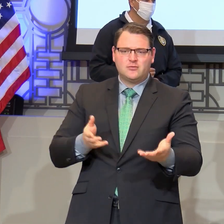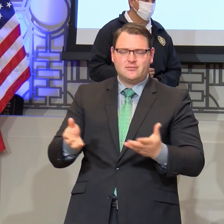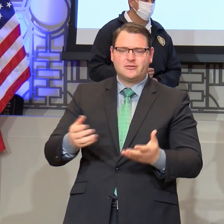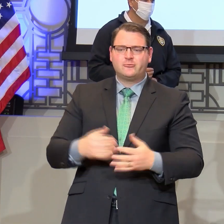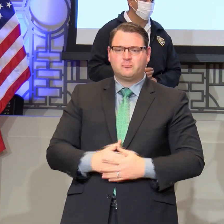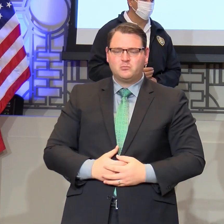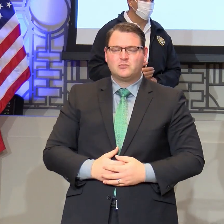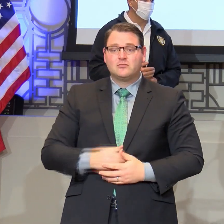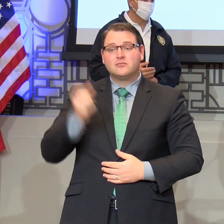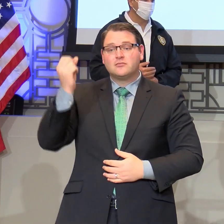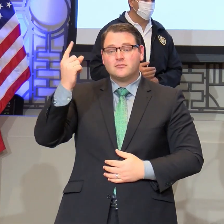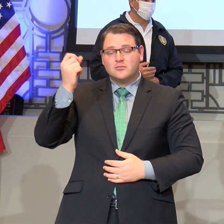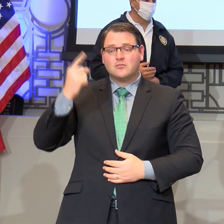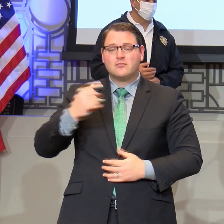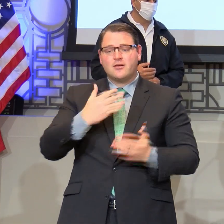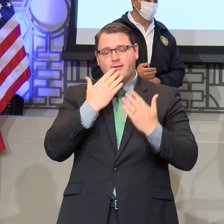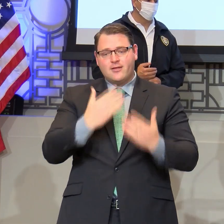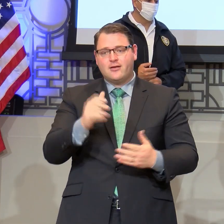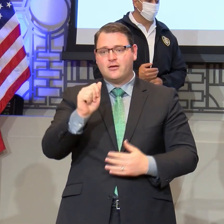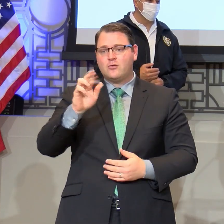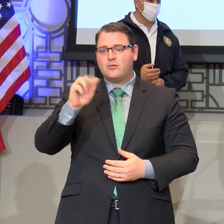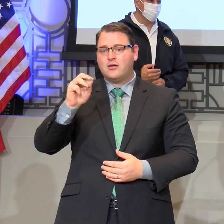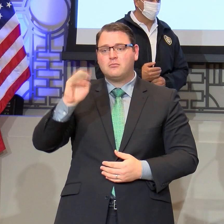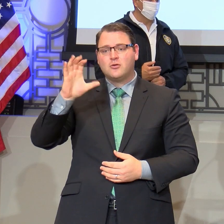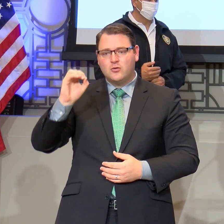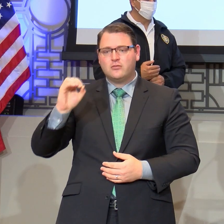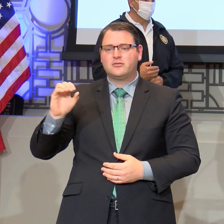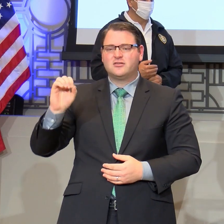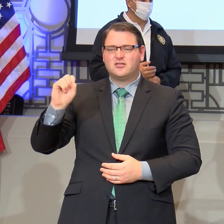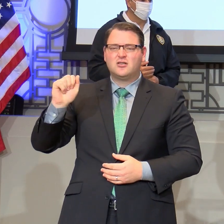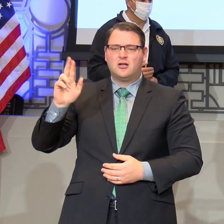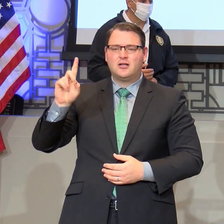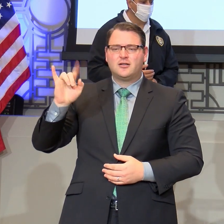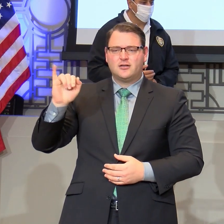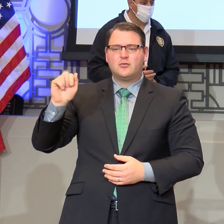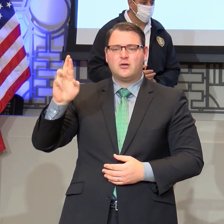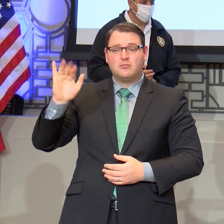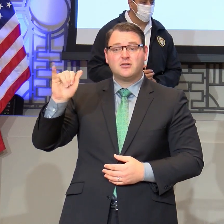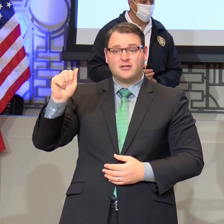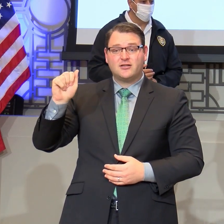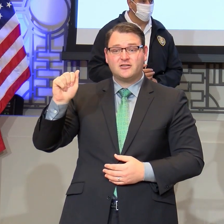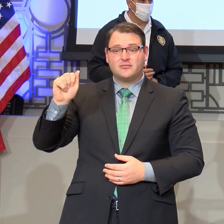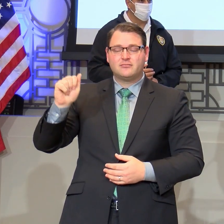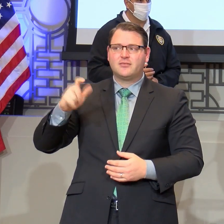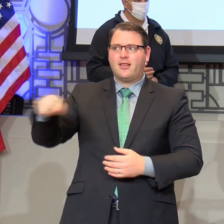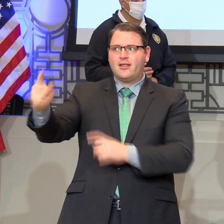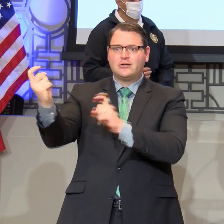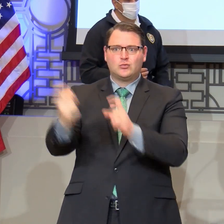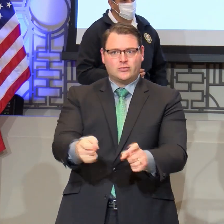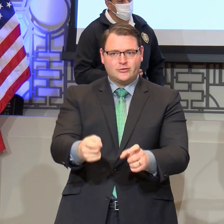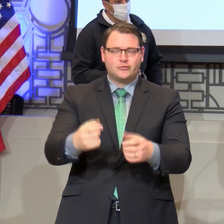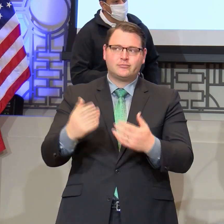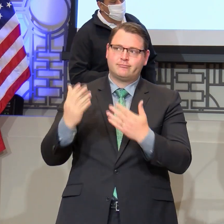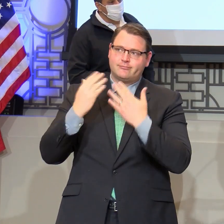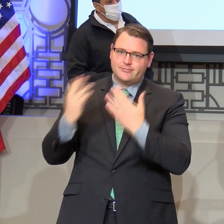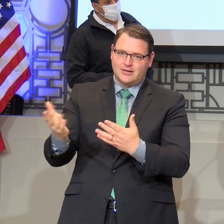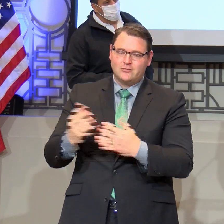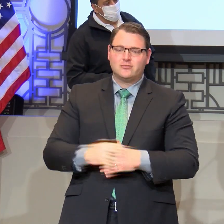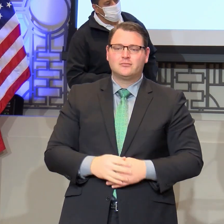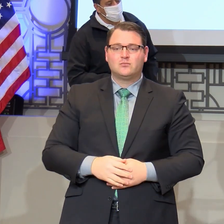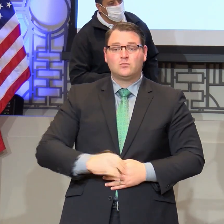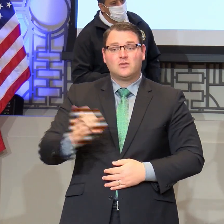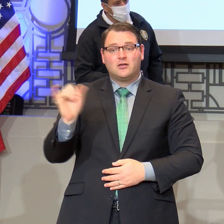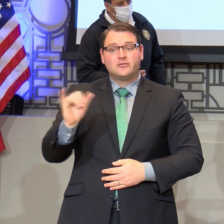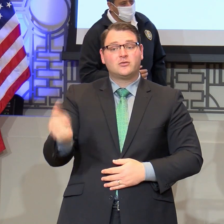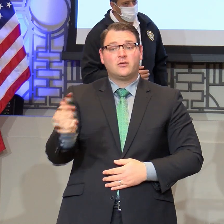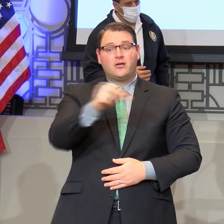thank Aramco in Saudi Arabia for their donations. Anybody else that would like to donate, we have